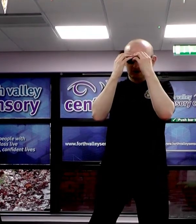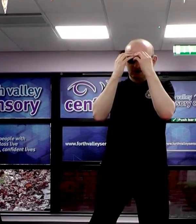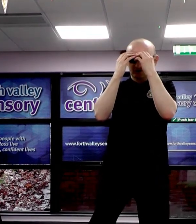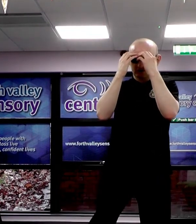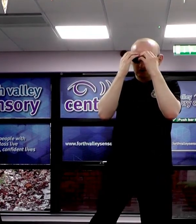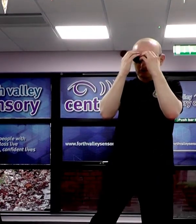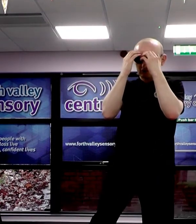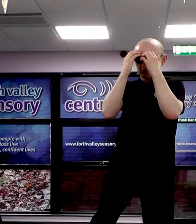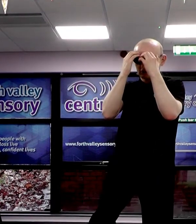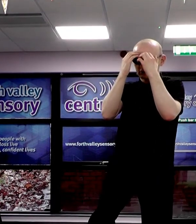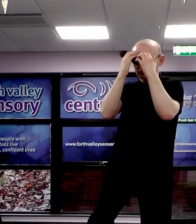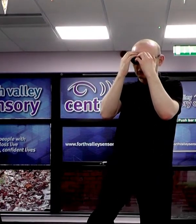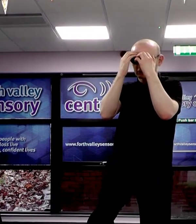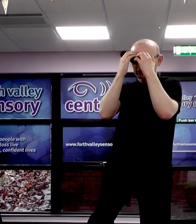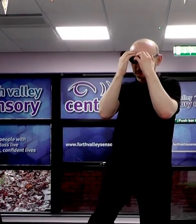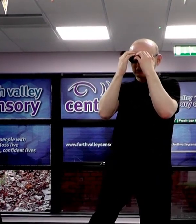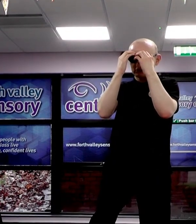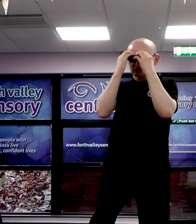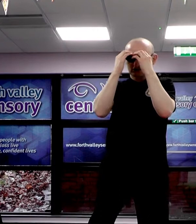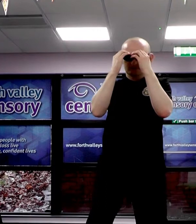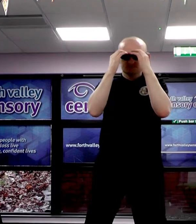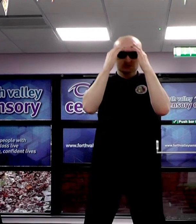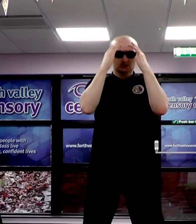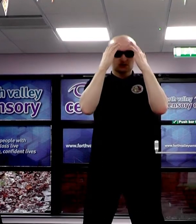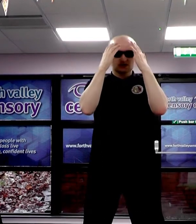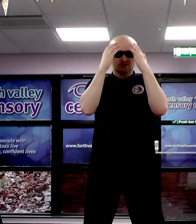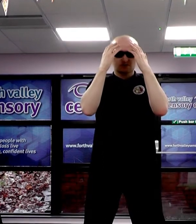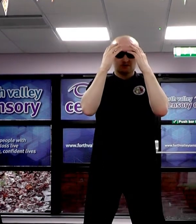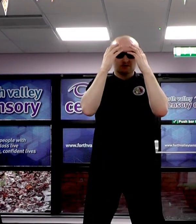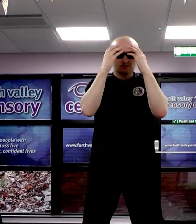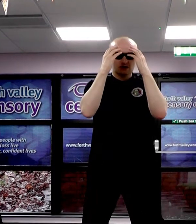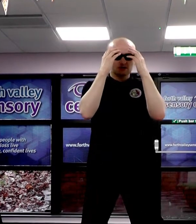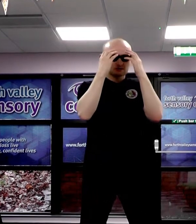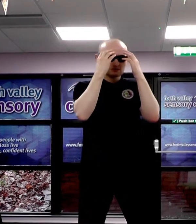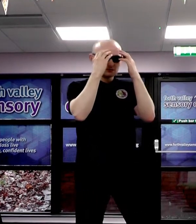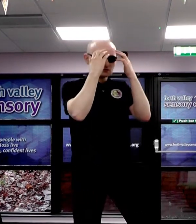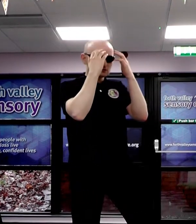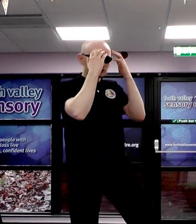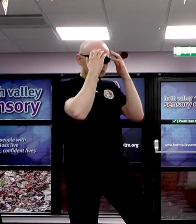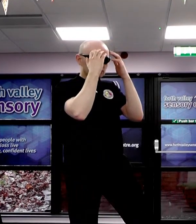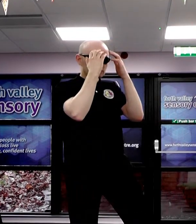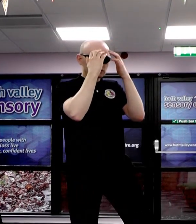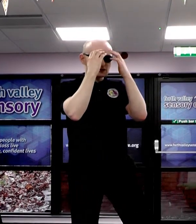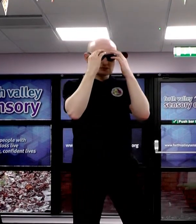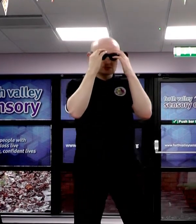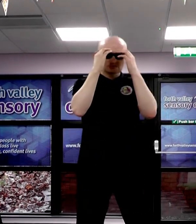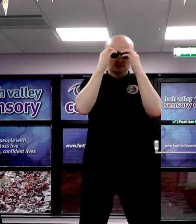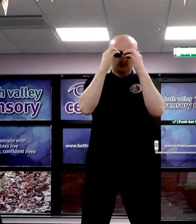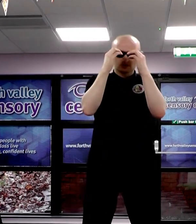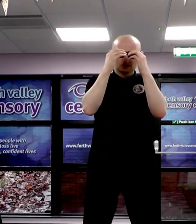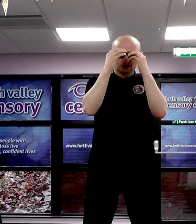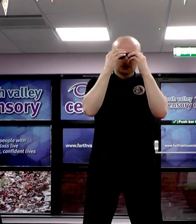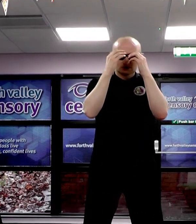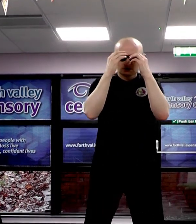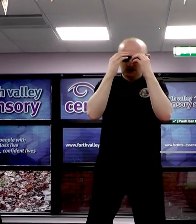left. Right heel comes up, transfer to the right, right heel comes up. So nice